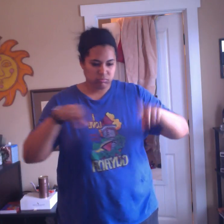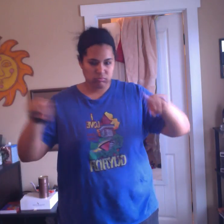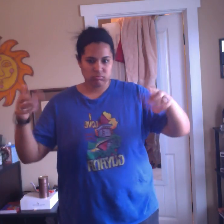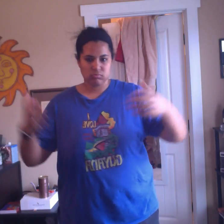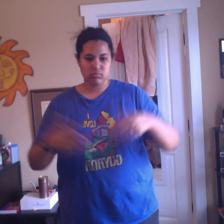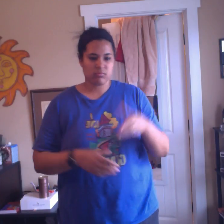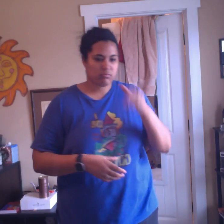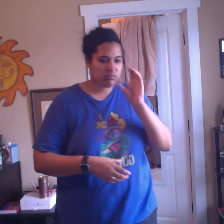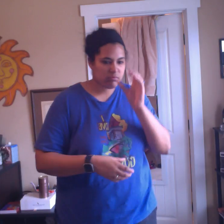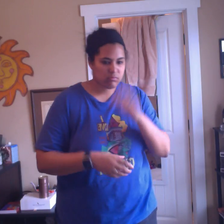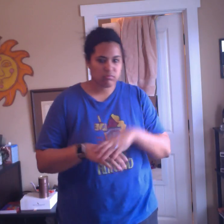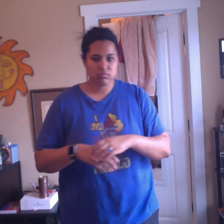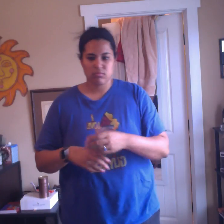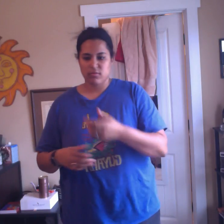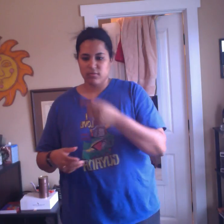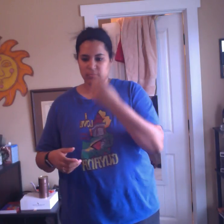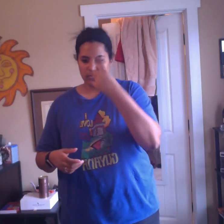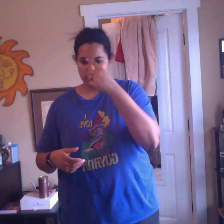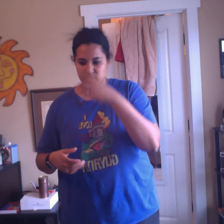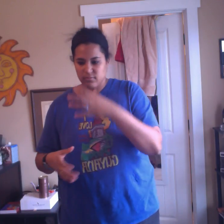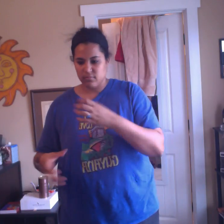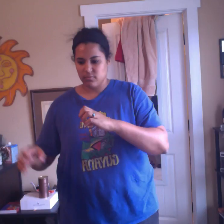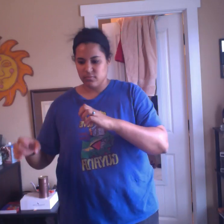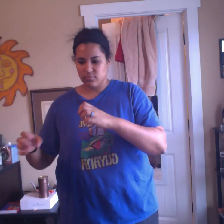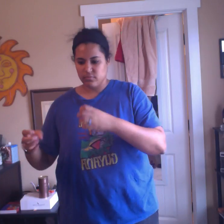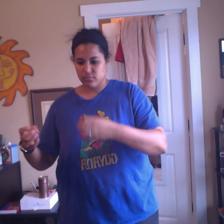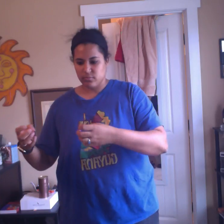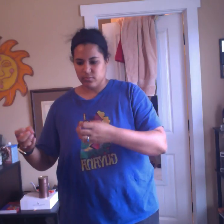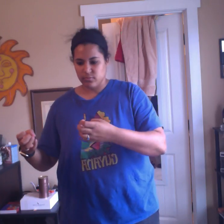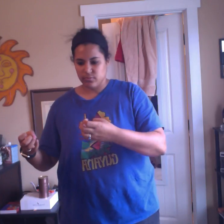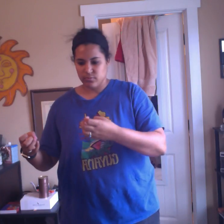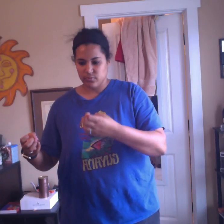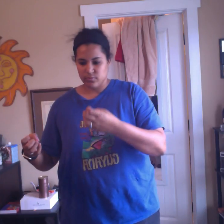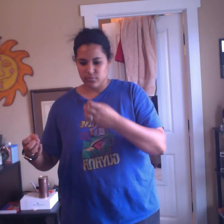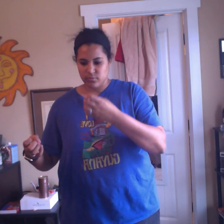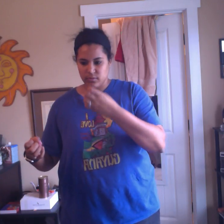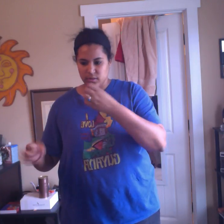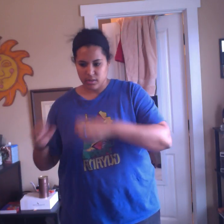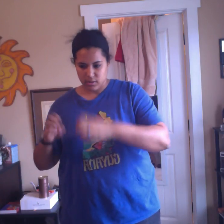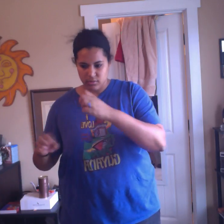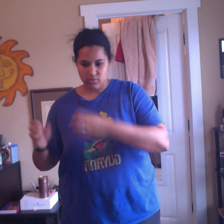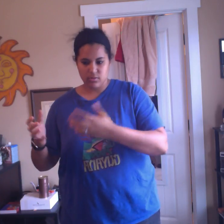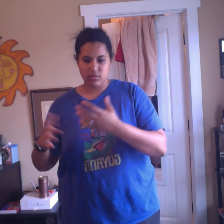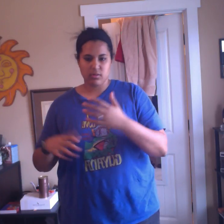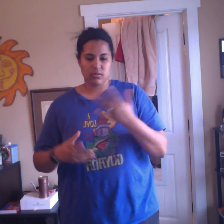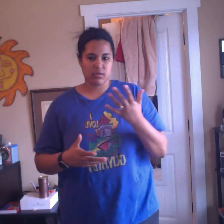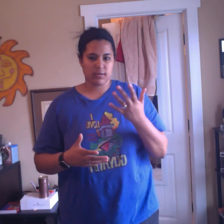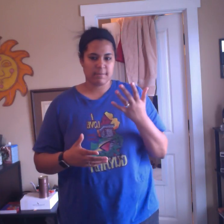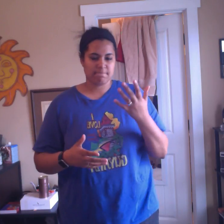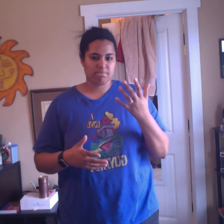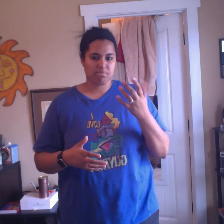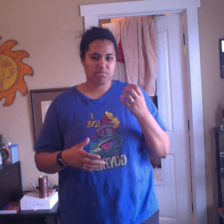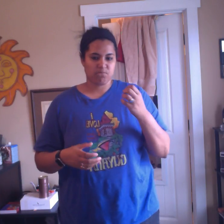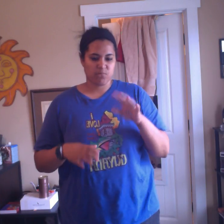electricity. Whether by rivers or infiltration, much of the water ends up back in the ocean. Only the water on the surface of the ocean